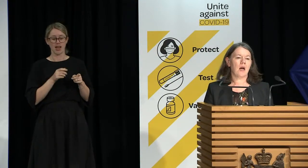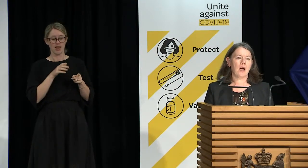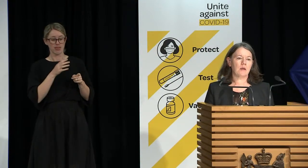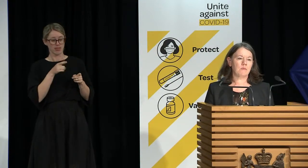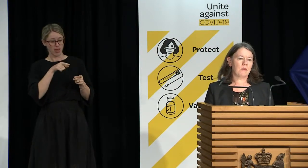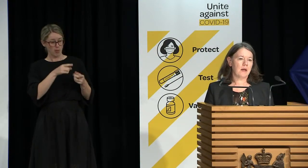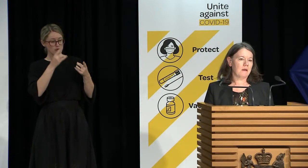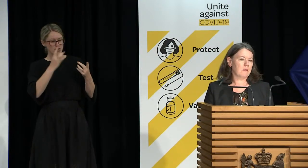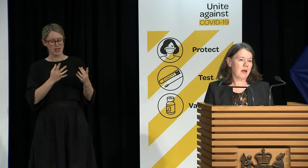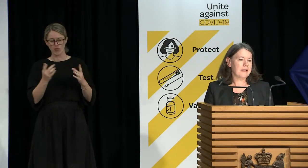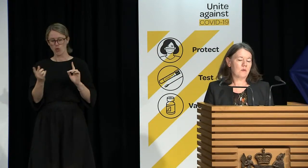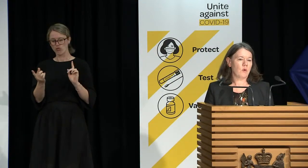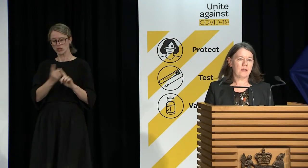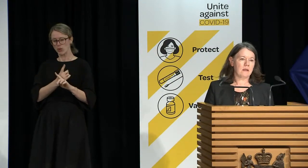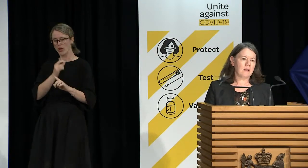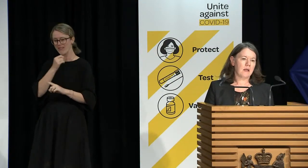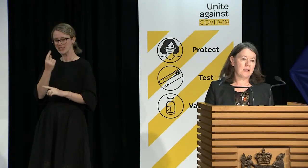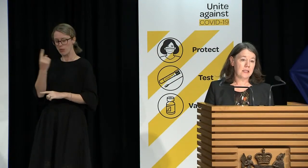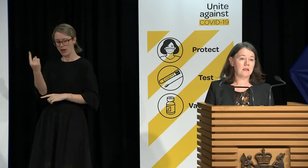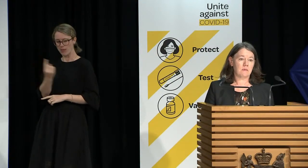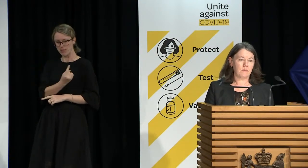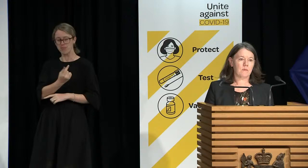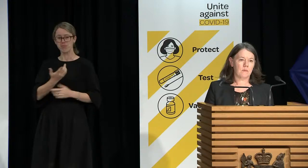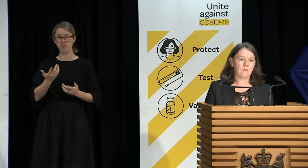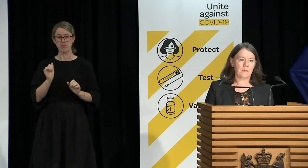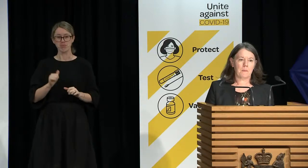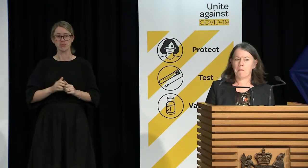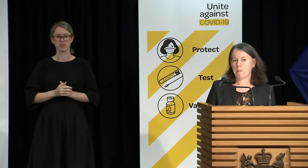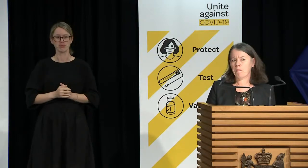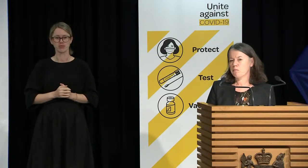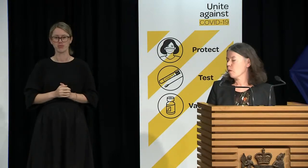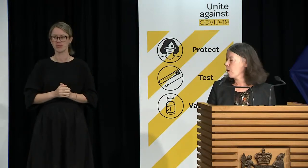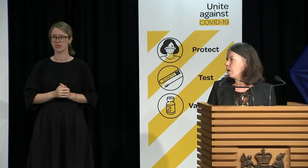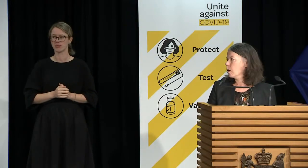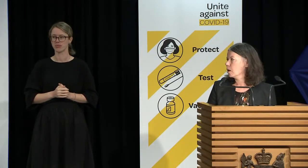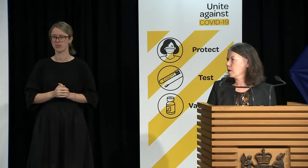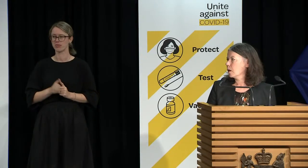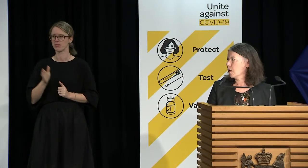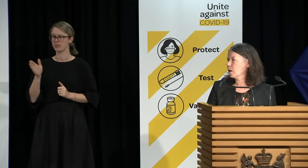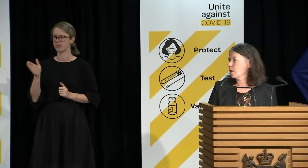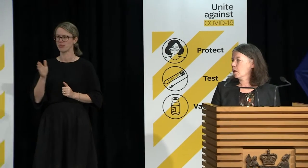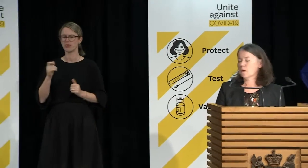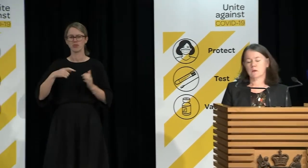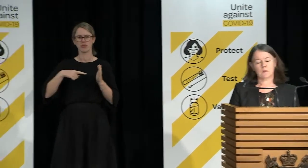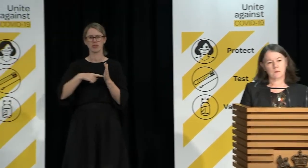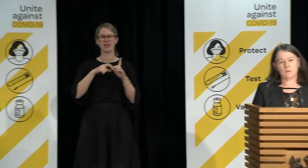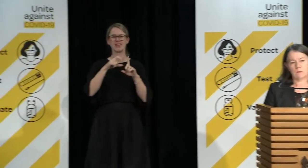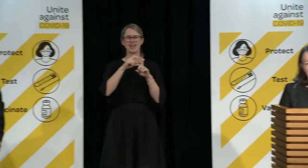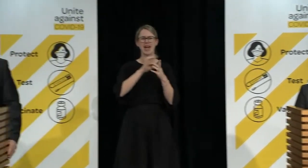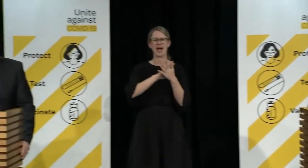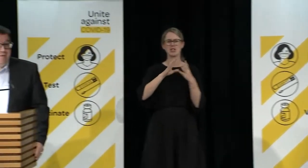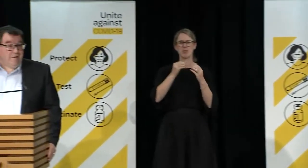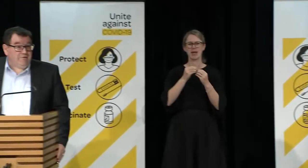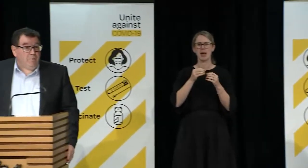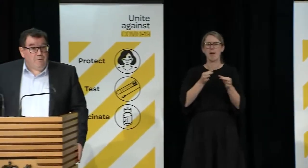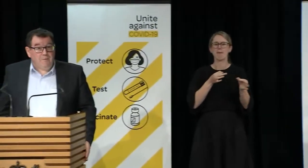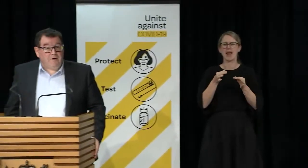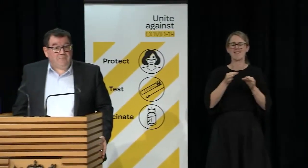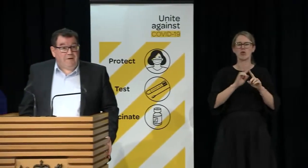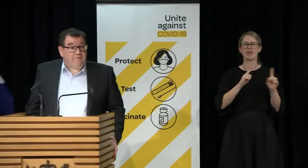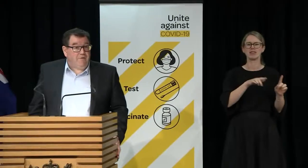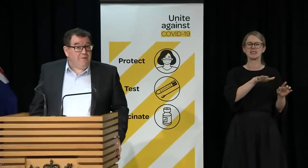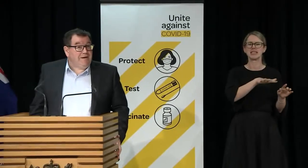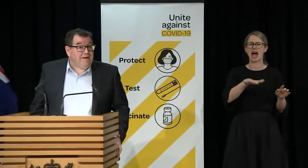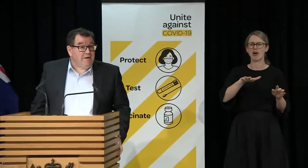respond as and when needed. And it is important that the district health boards do scenario planning. That's what